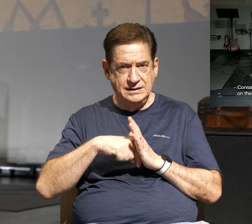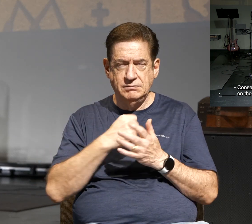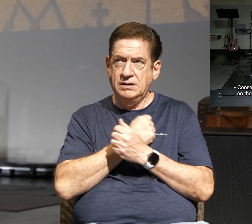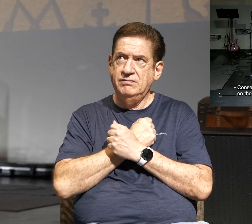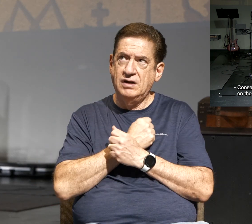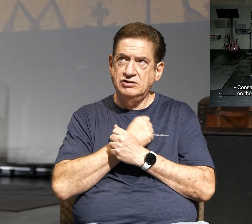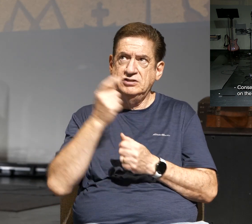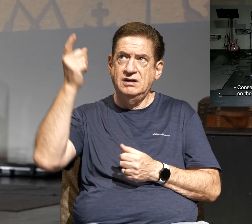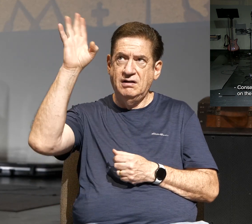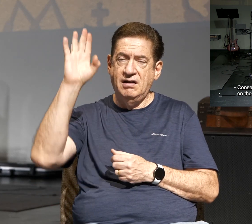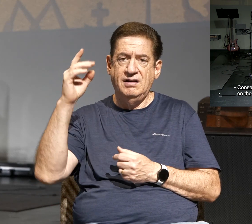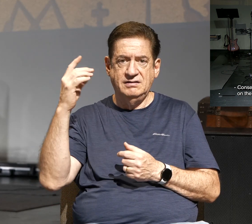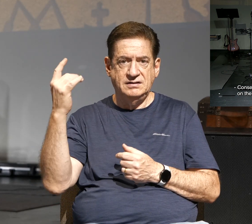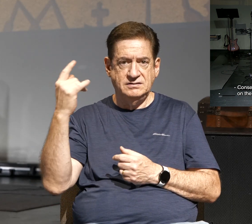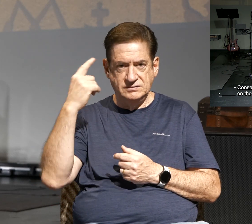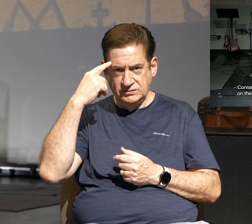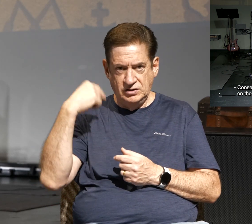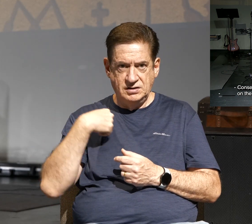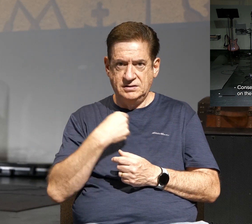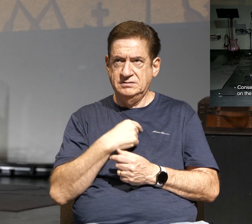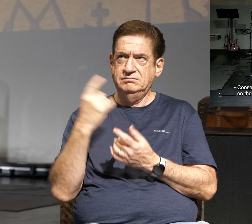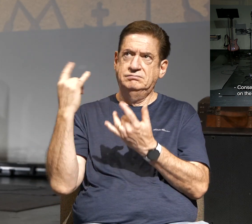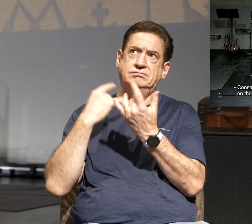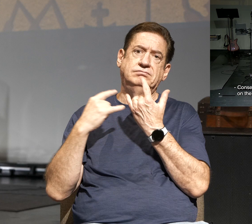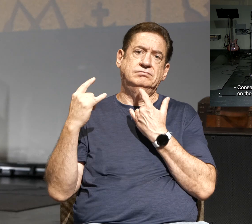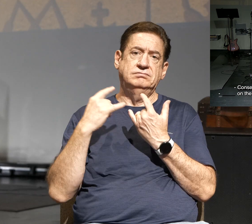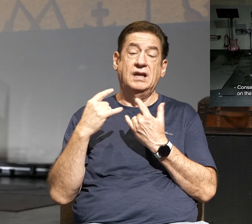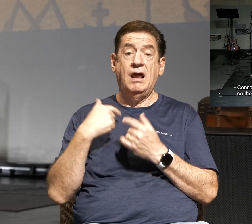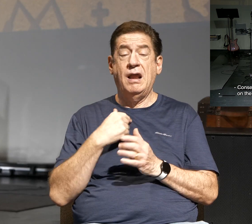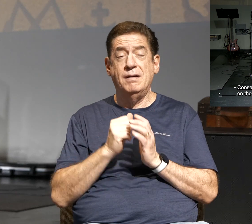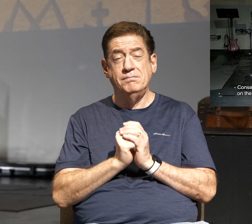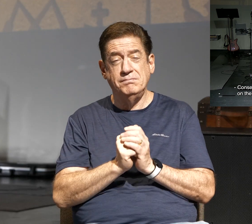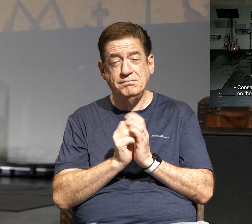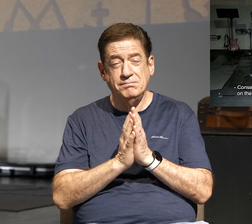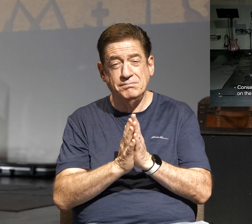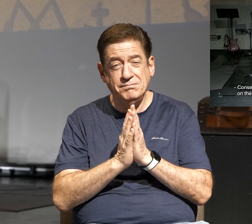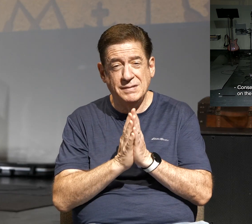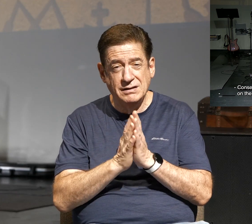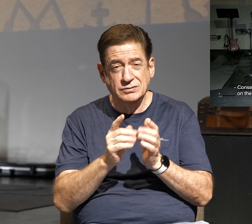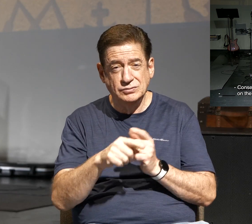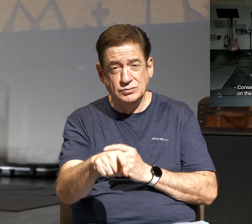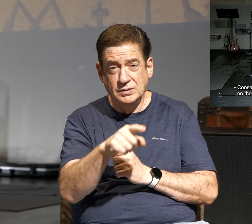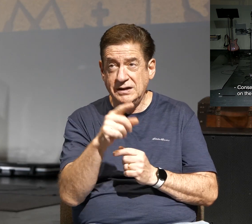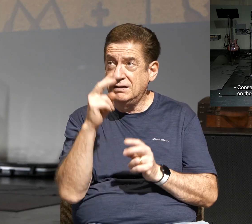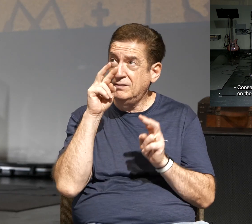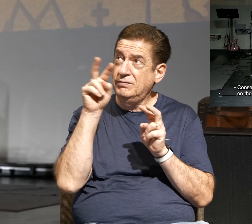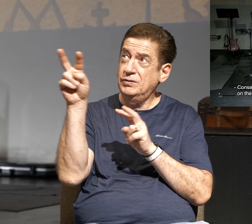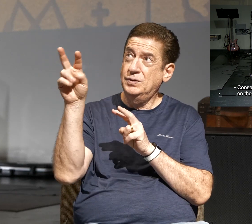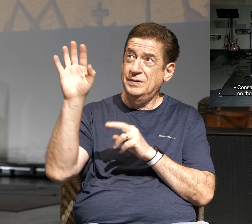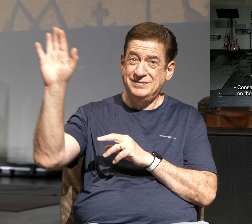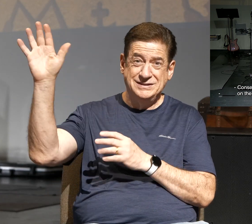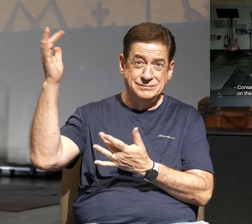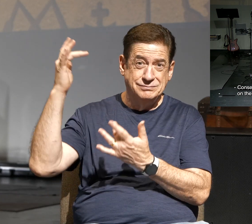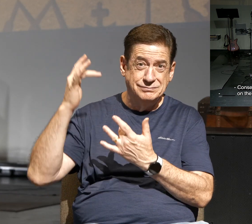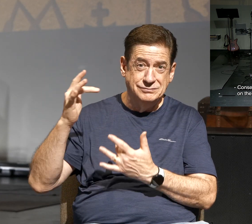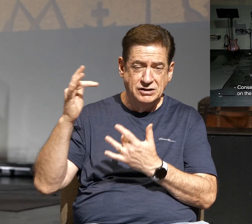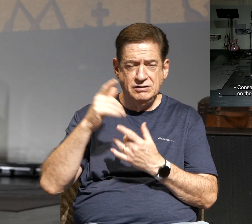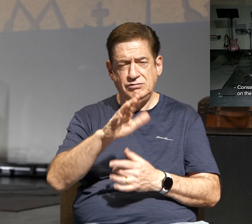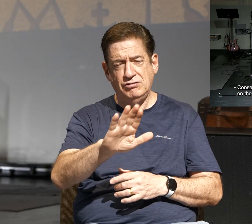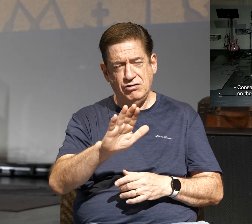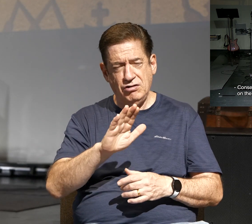that God has for us. And he says, I appeal to you, brothers, in light of God's mercy, because of God's mercy, to give